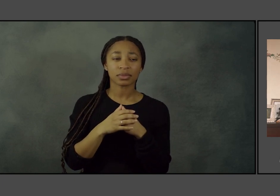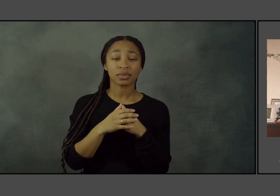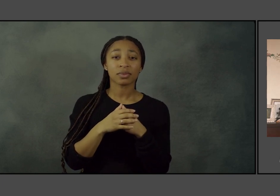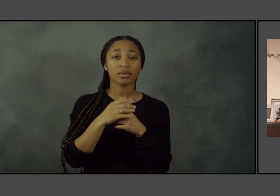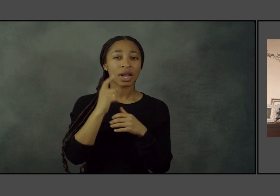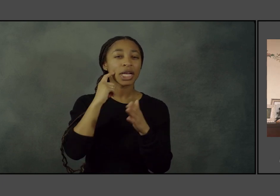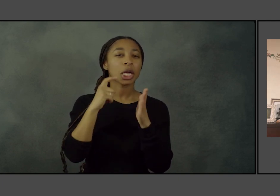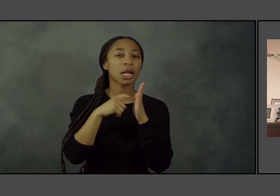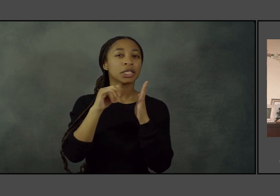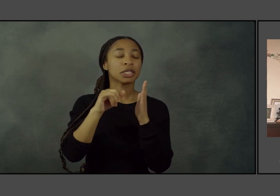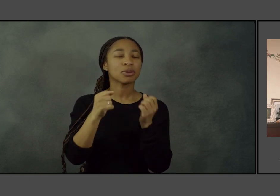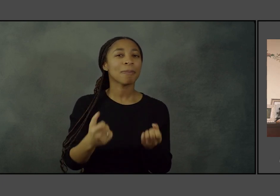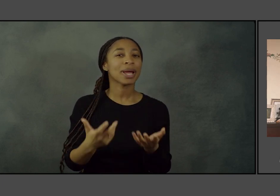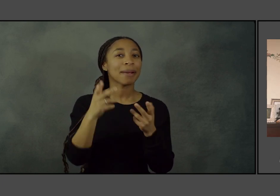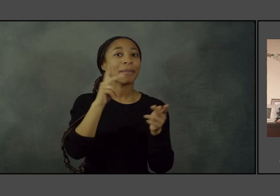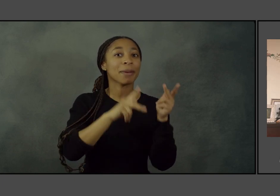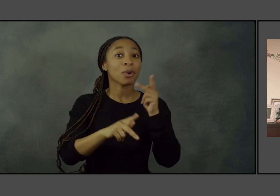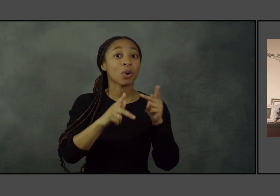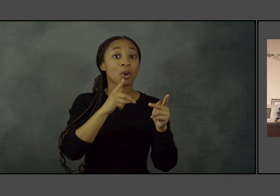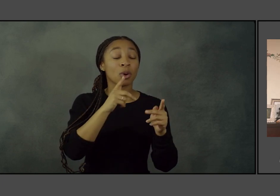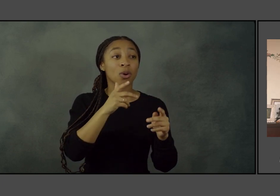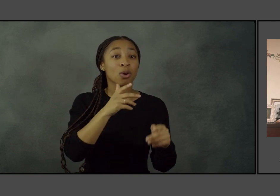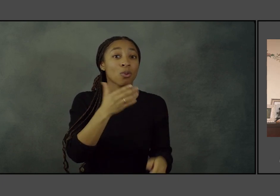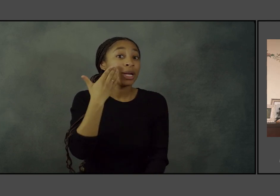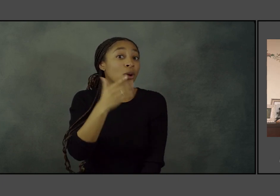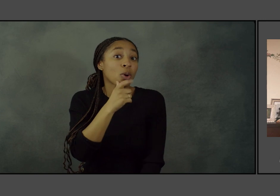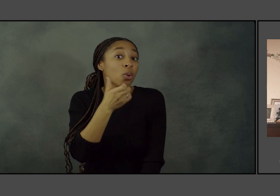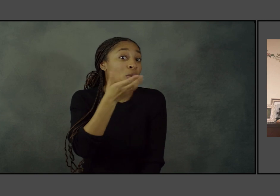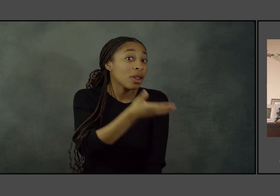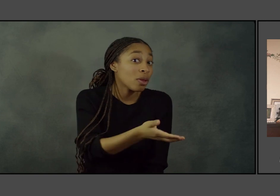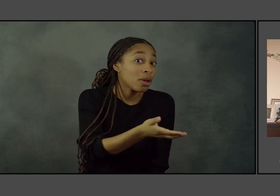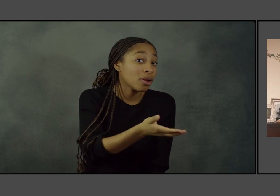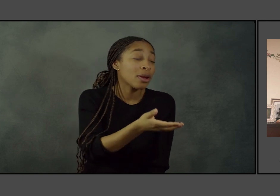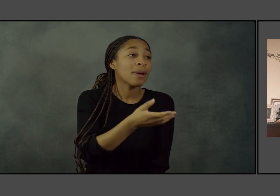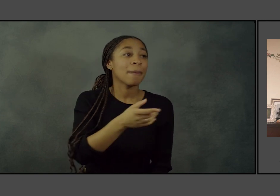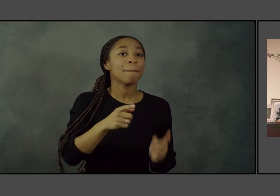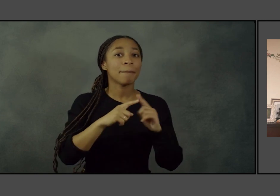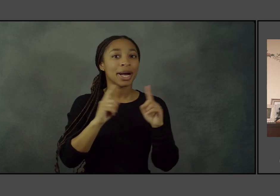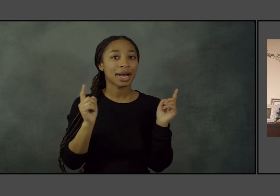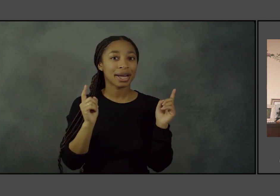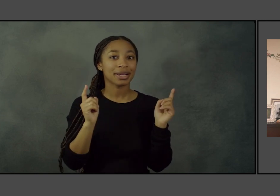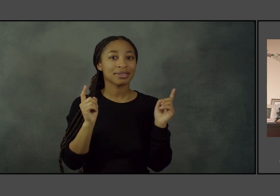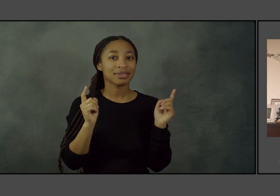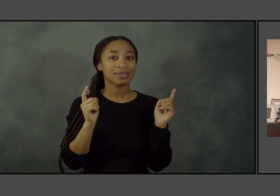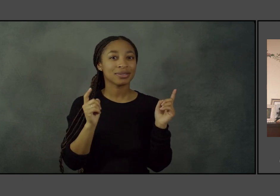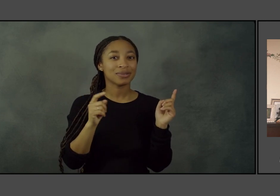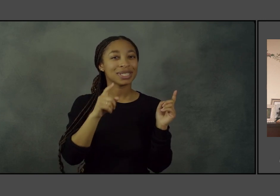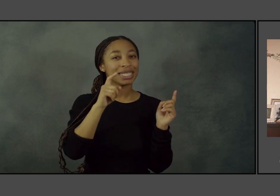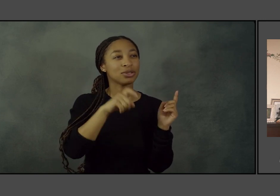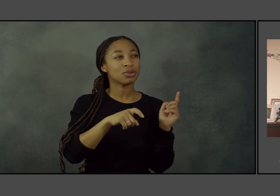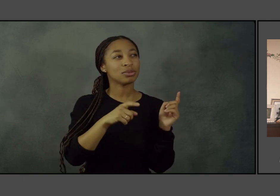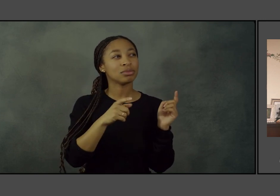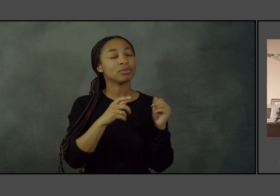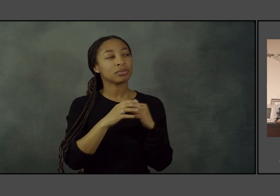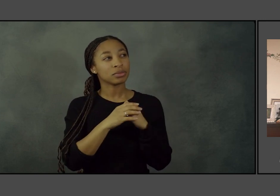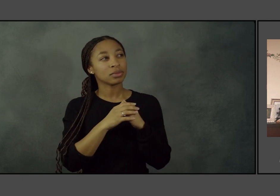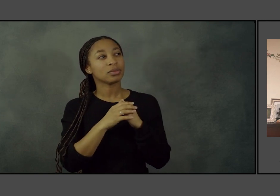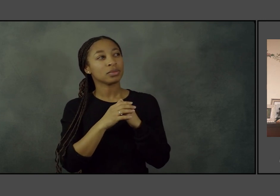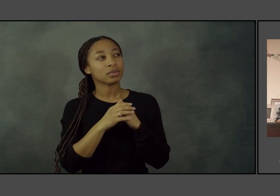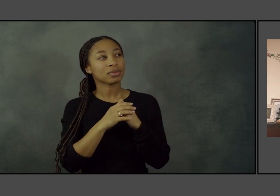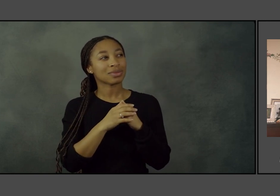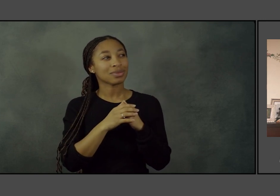about. We don't know who they are. But also listening differently and thinking about the future of the music,